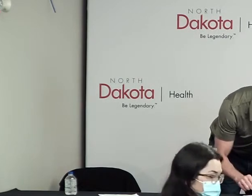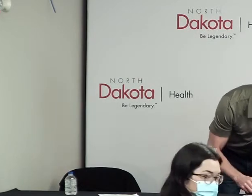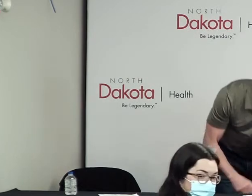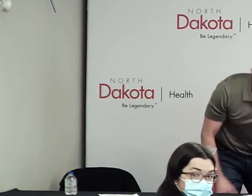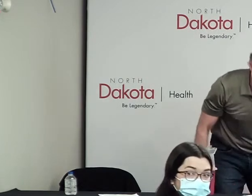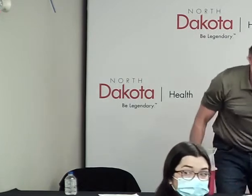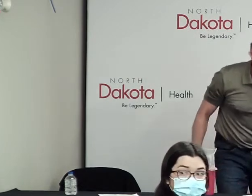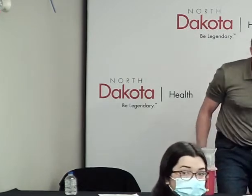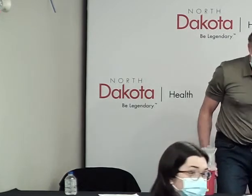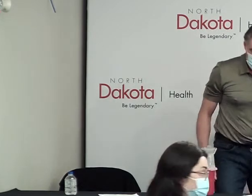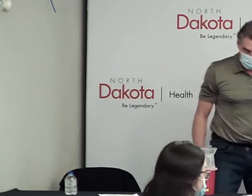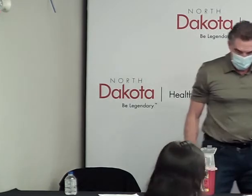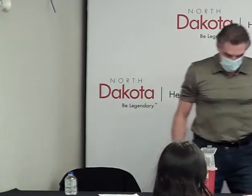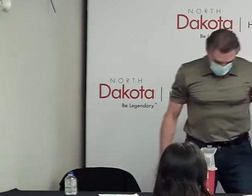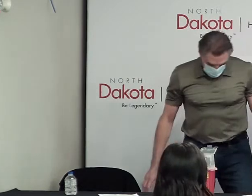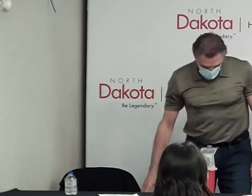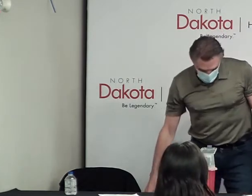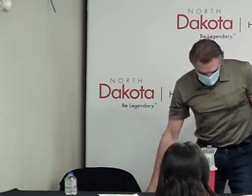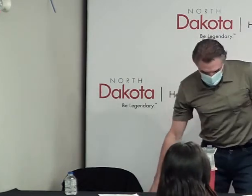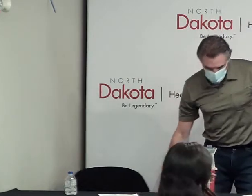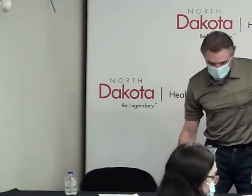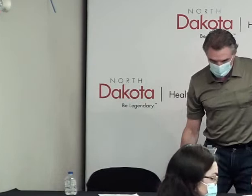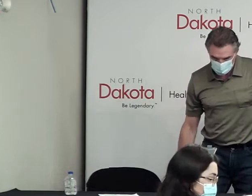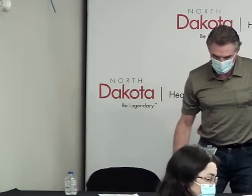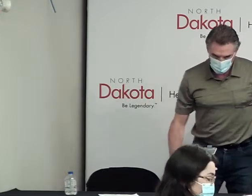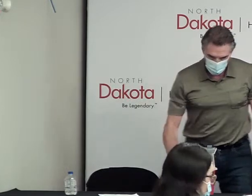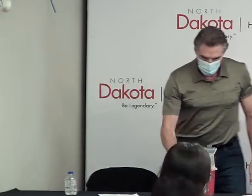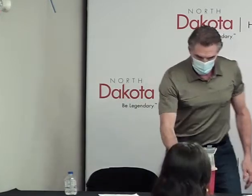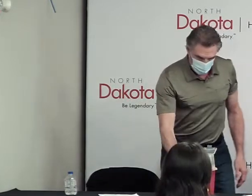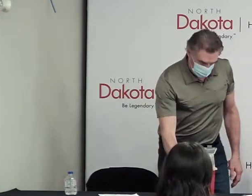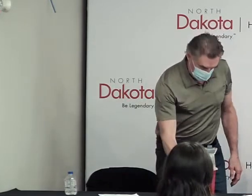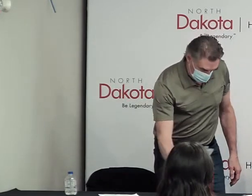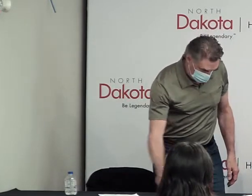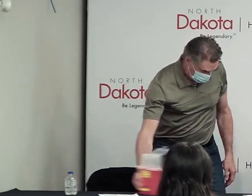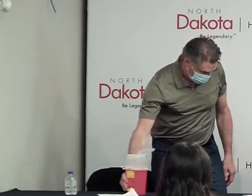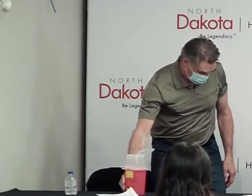Yes. We can have a seat. Yes.